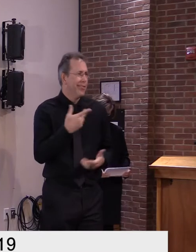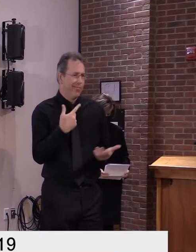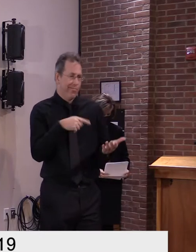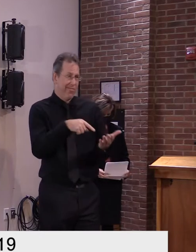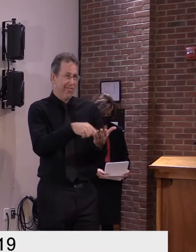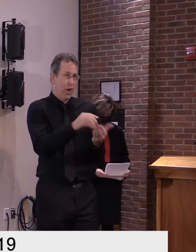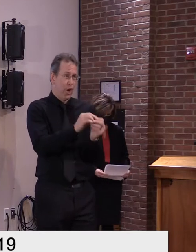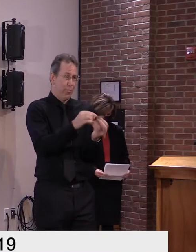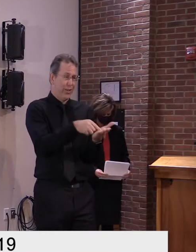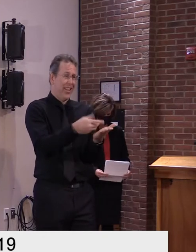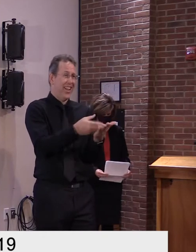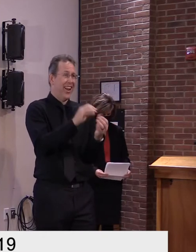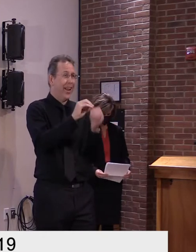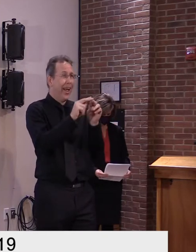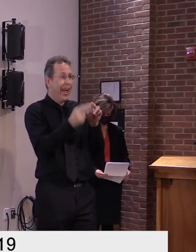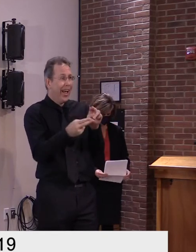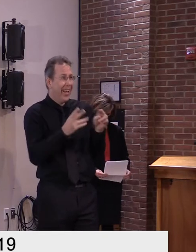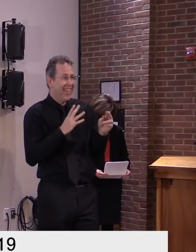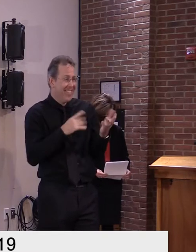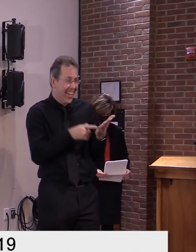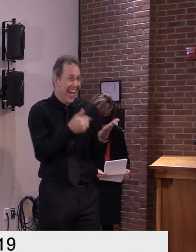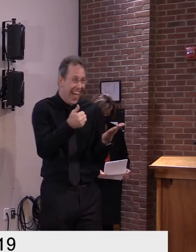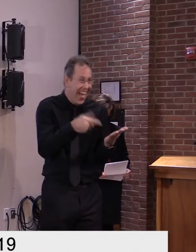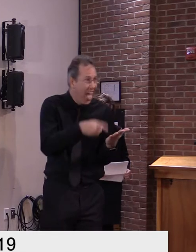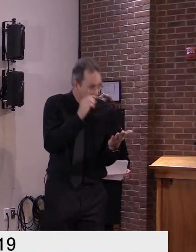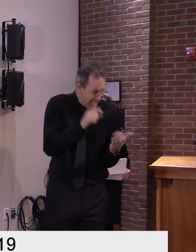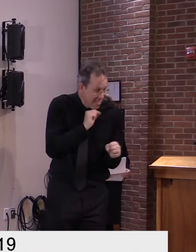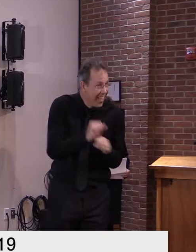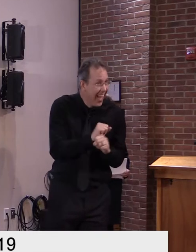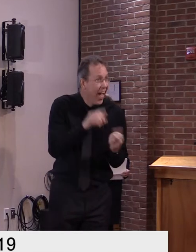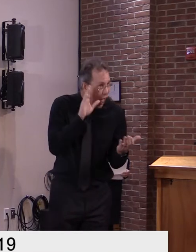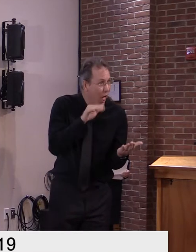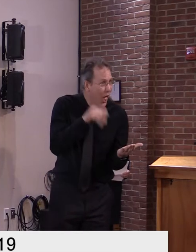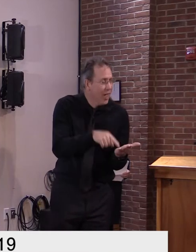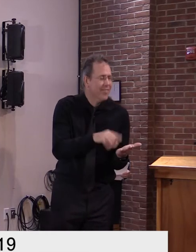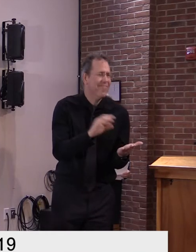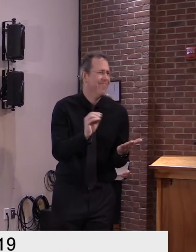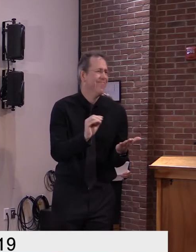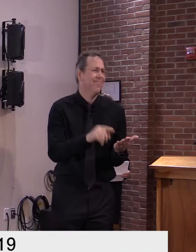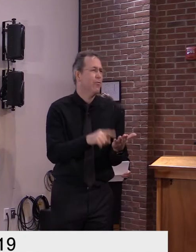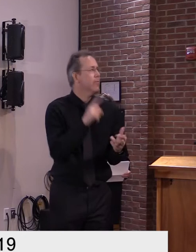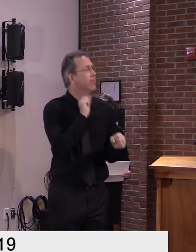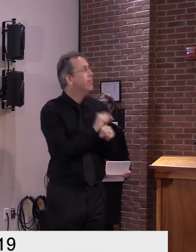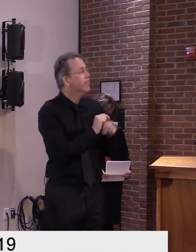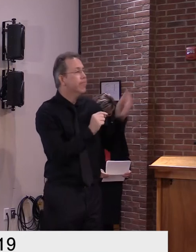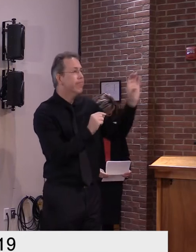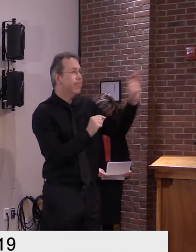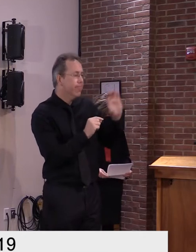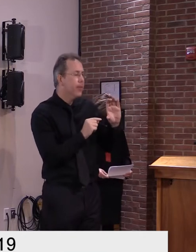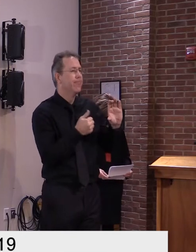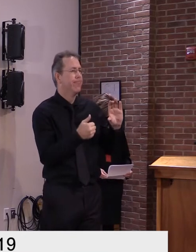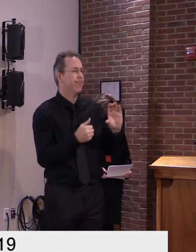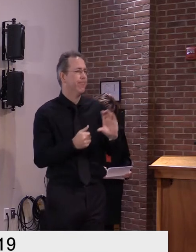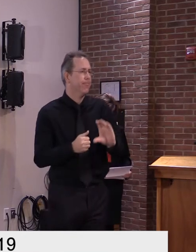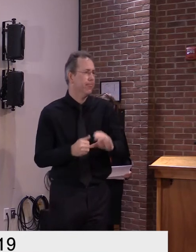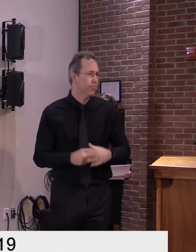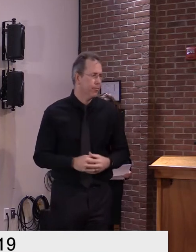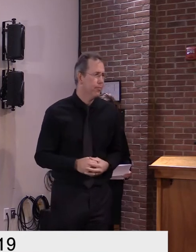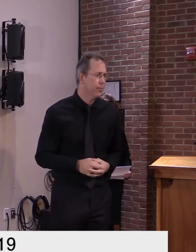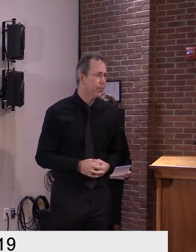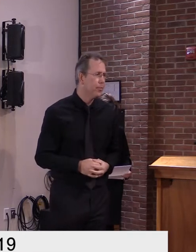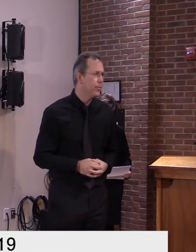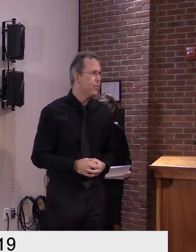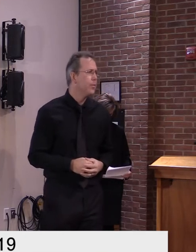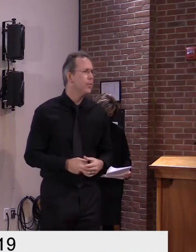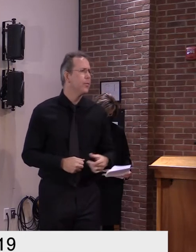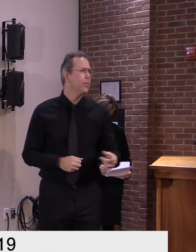I would not read too much into it at this point in time. And if, you know, as you said, it appears Congress is making way